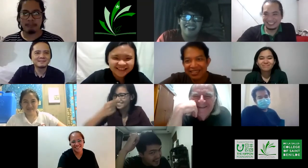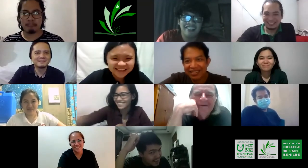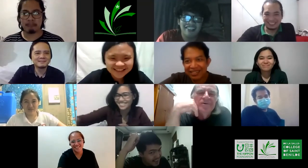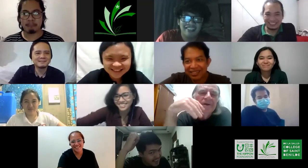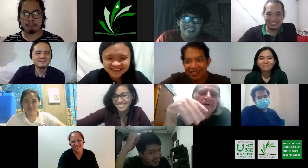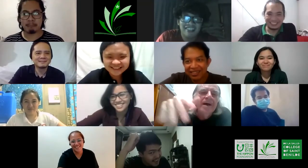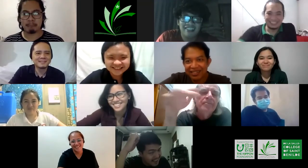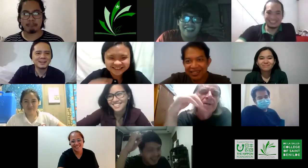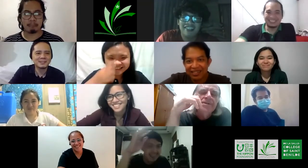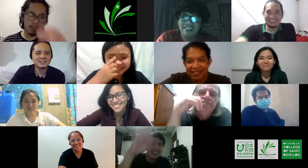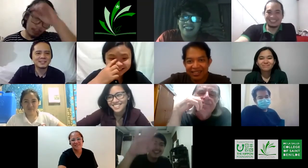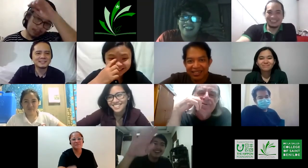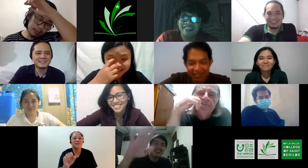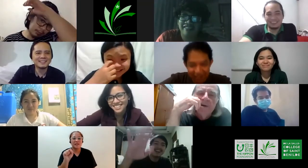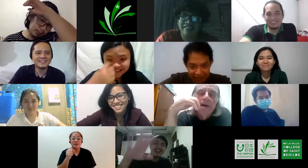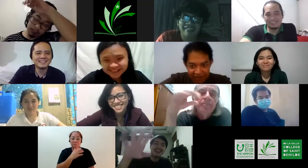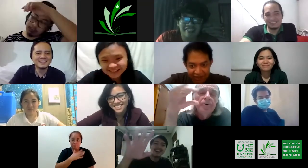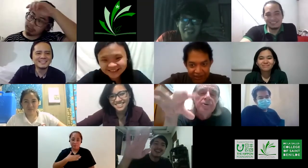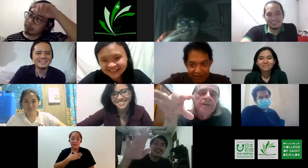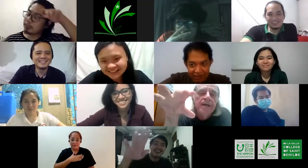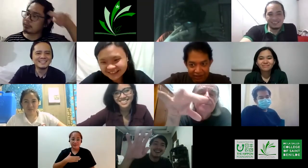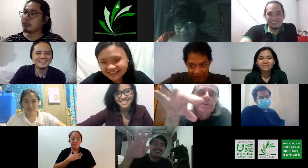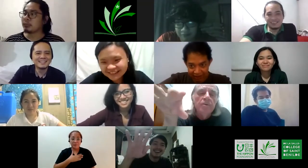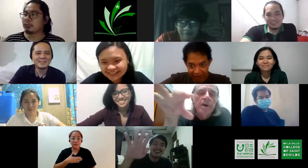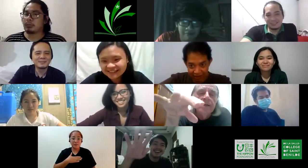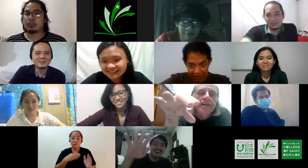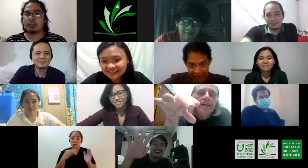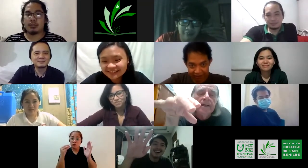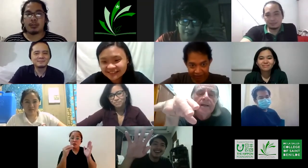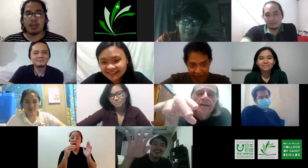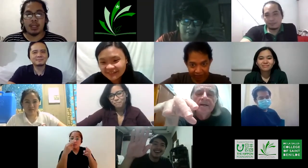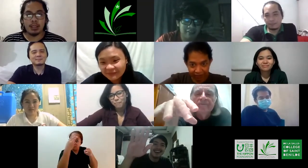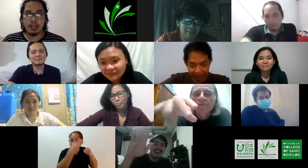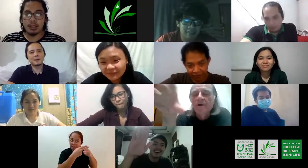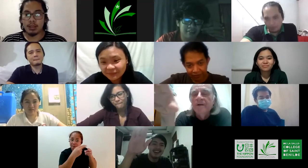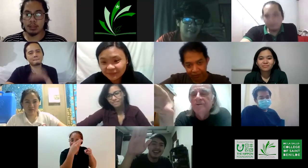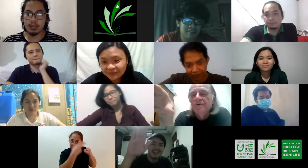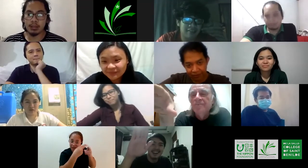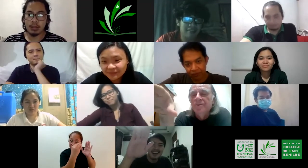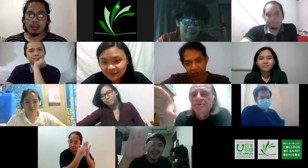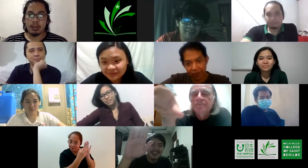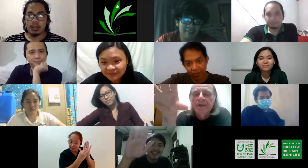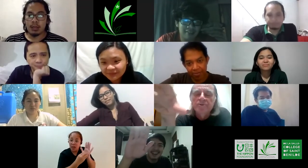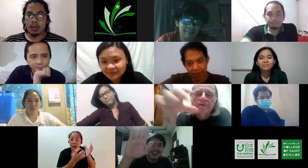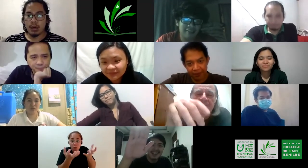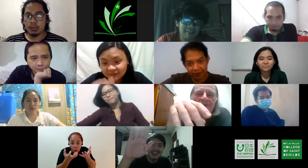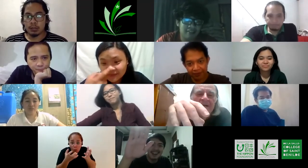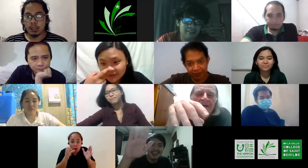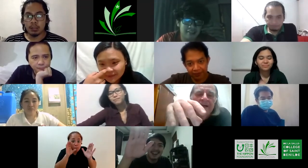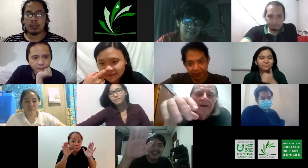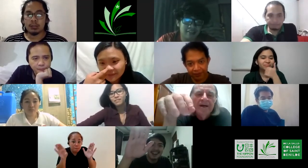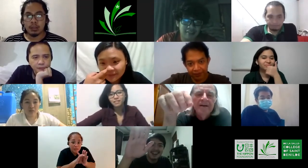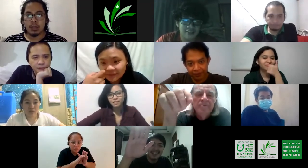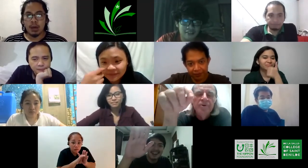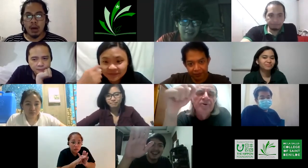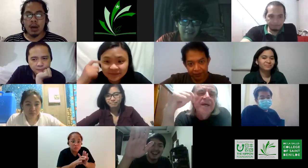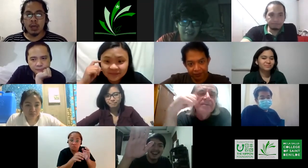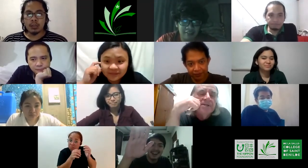No, yeah, please put your names in writing, and if you want, you can put your picture and put your name